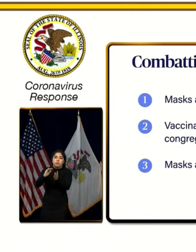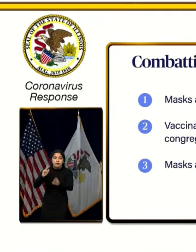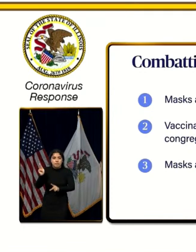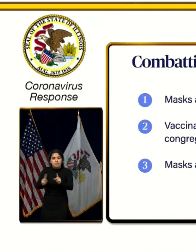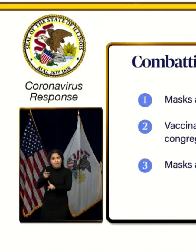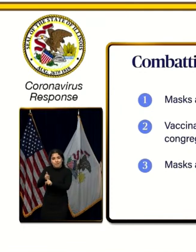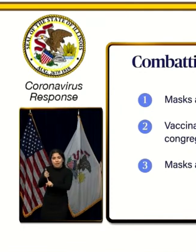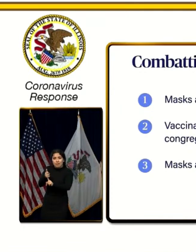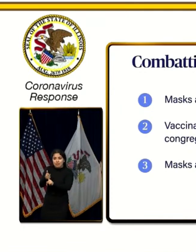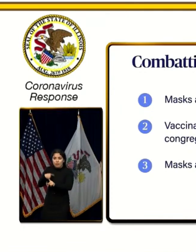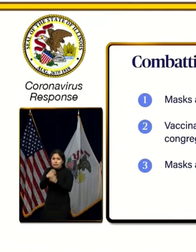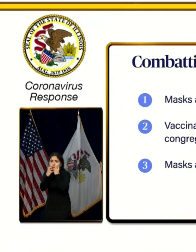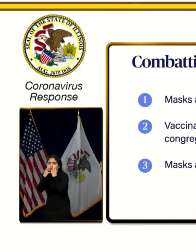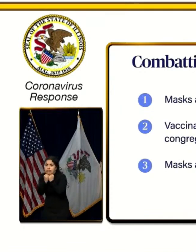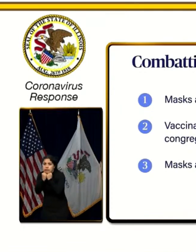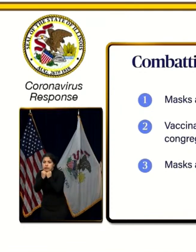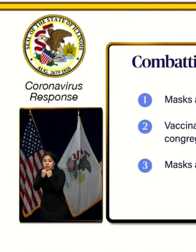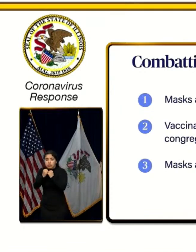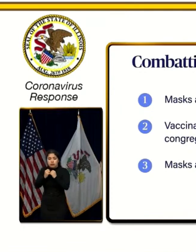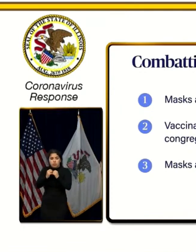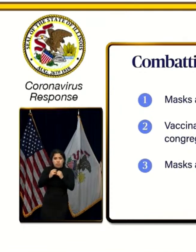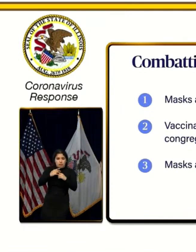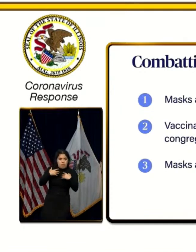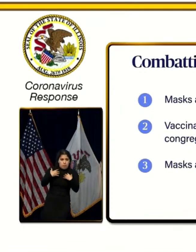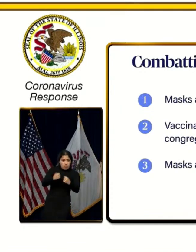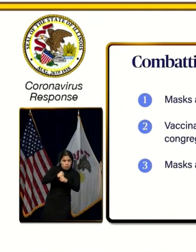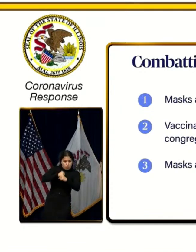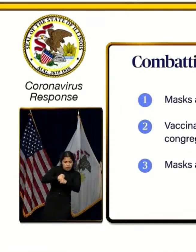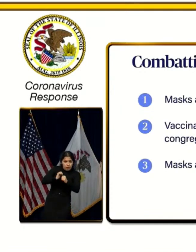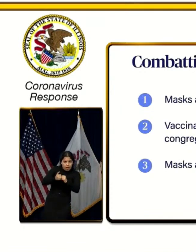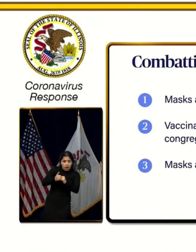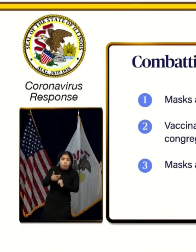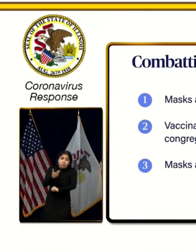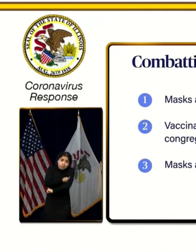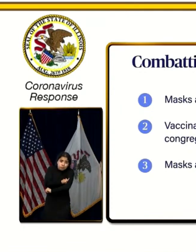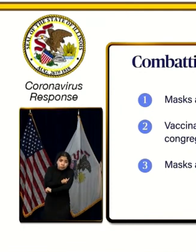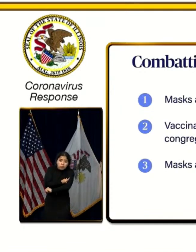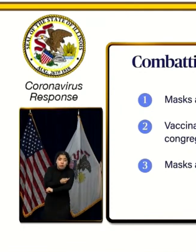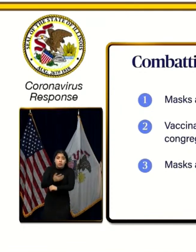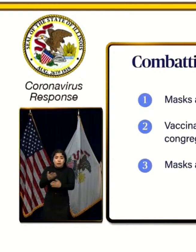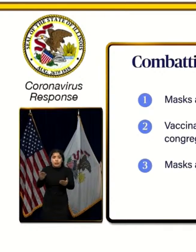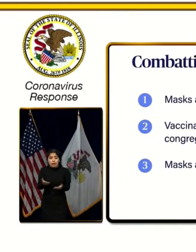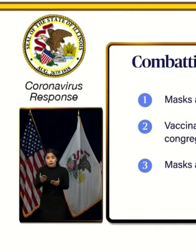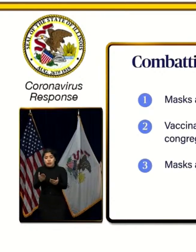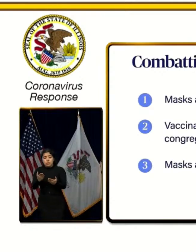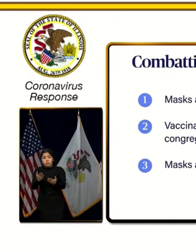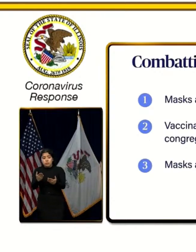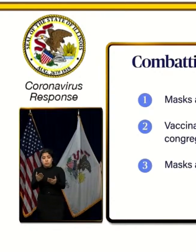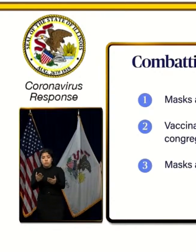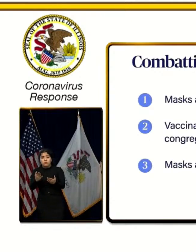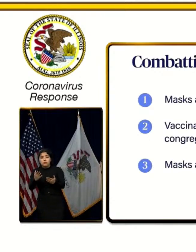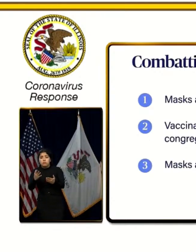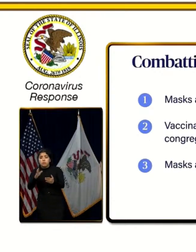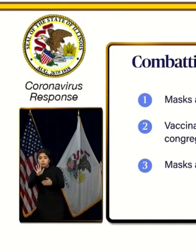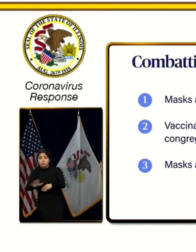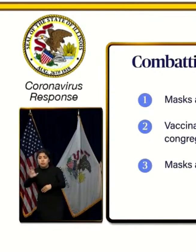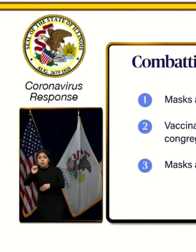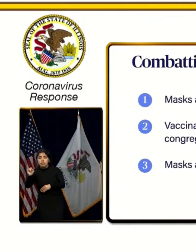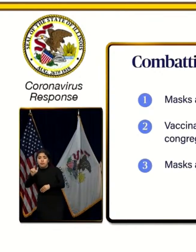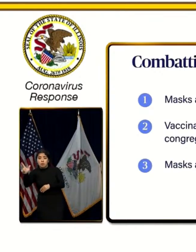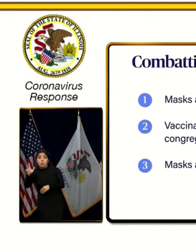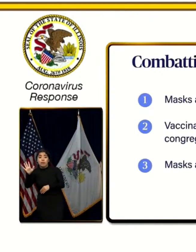But across the state, staff vaccination rates are dramatically lower than those of your residents.